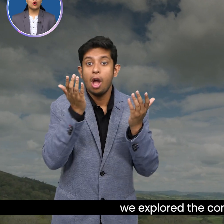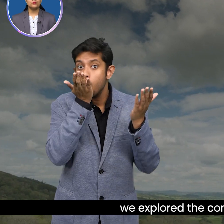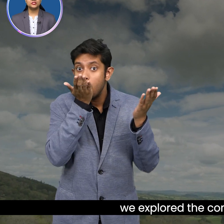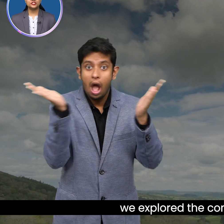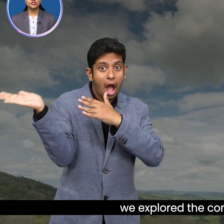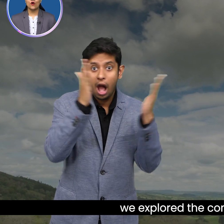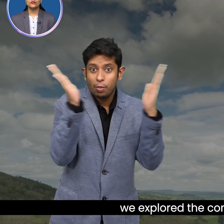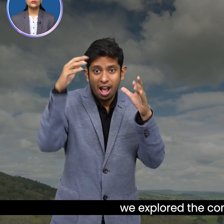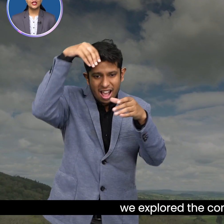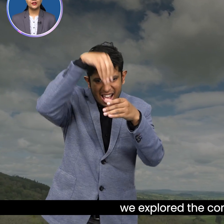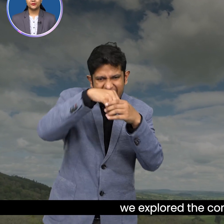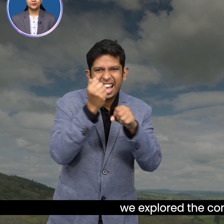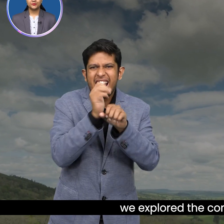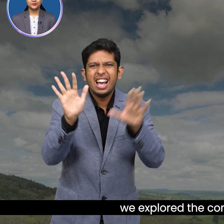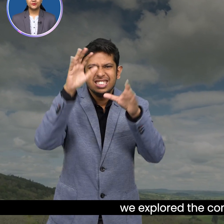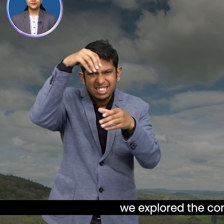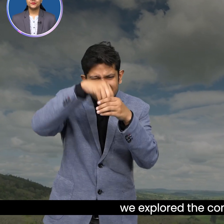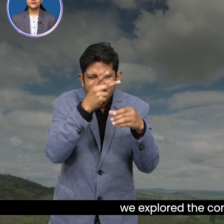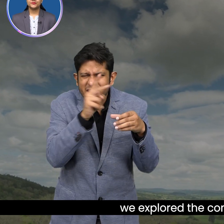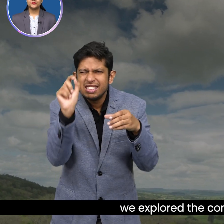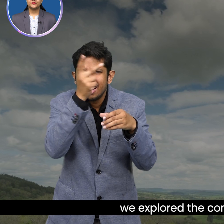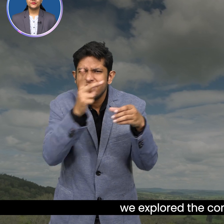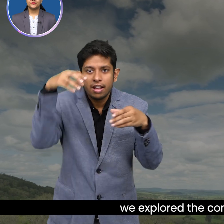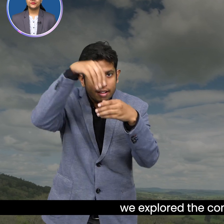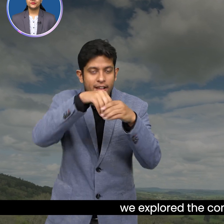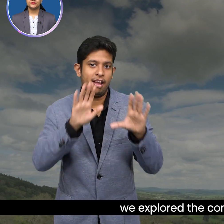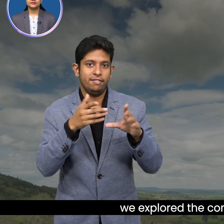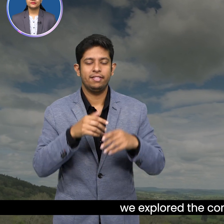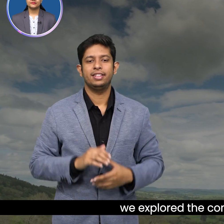the composition of air.